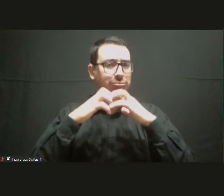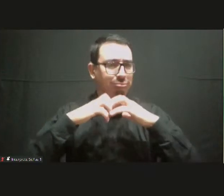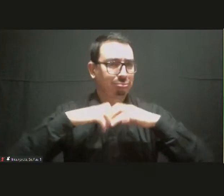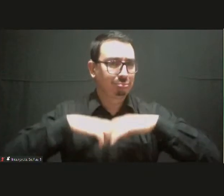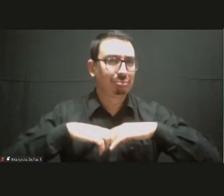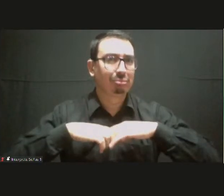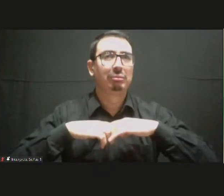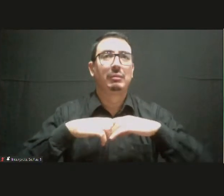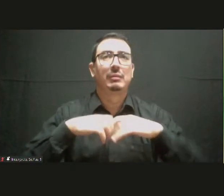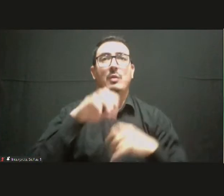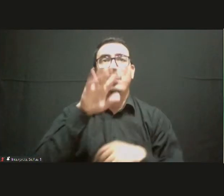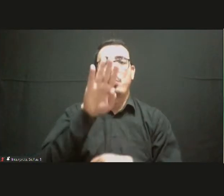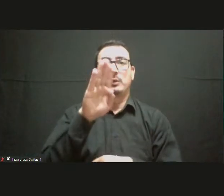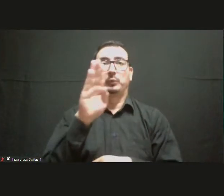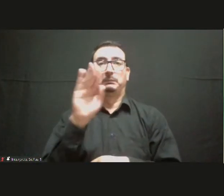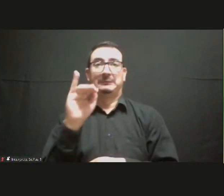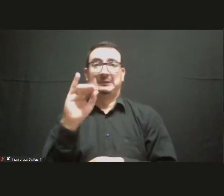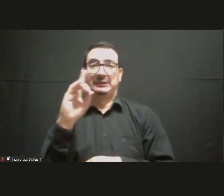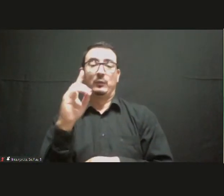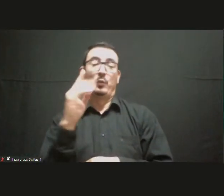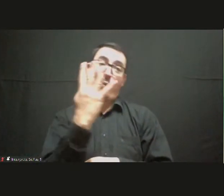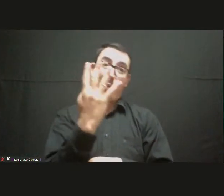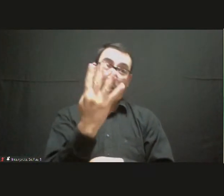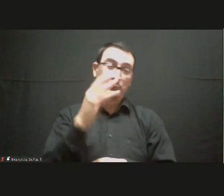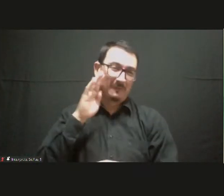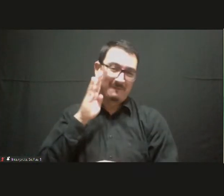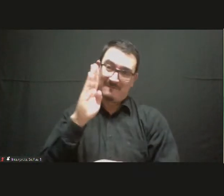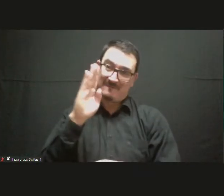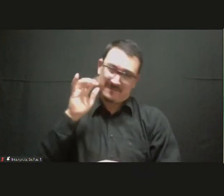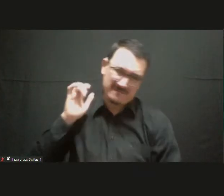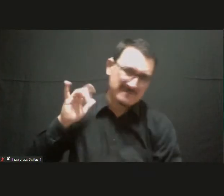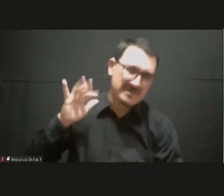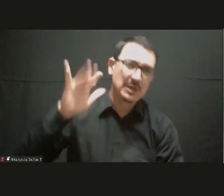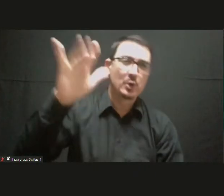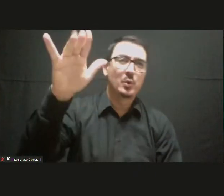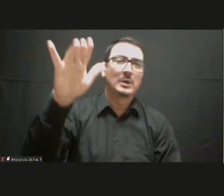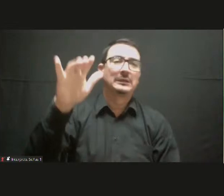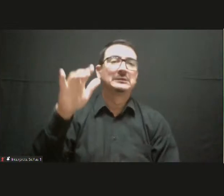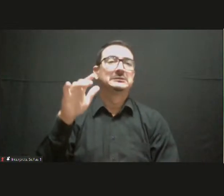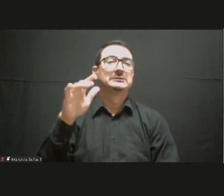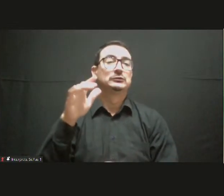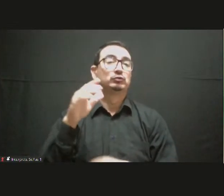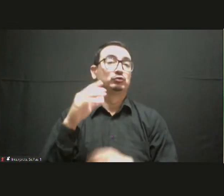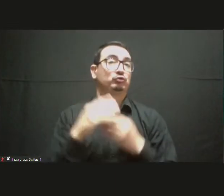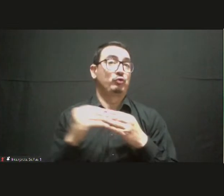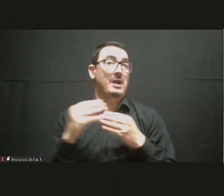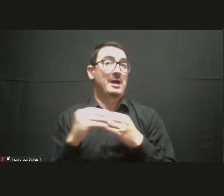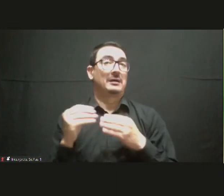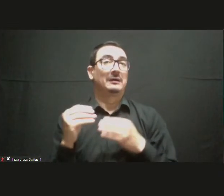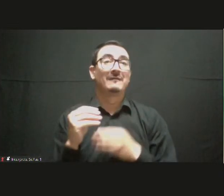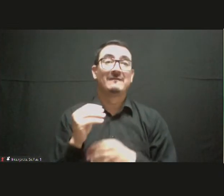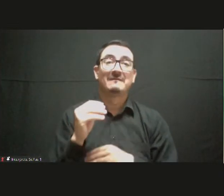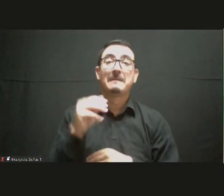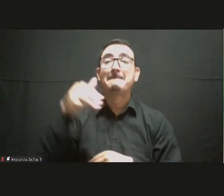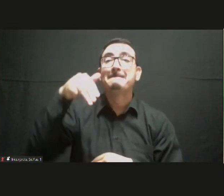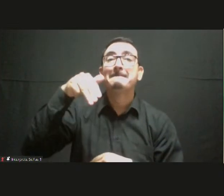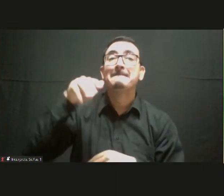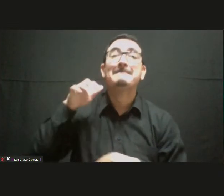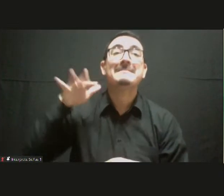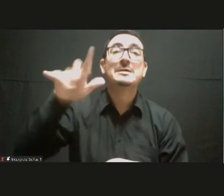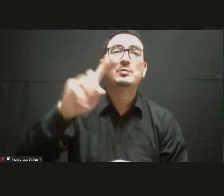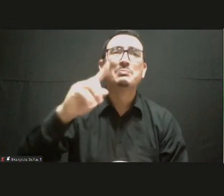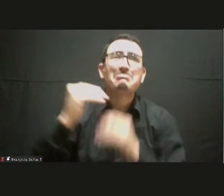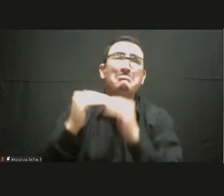on tourism. When can we get back to normal again? According to the United Nations World